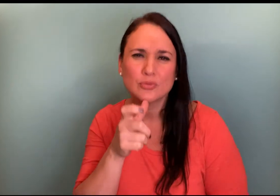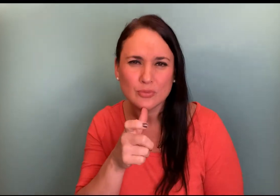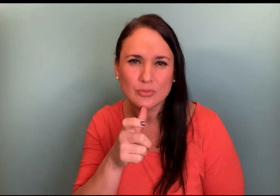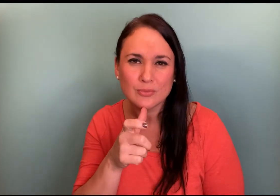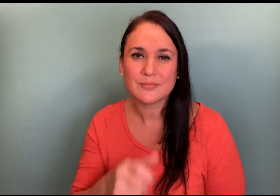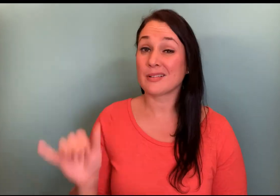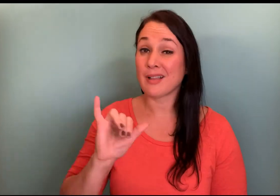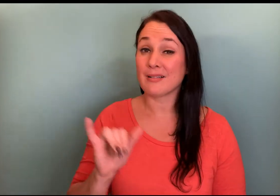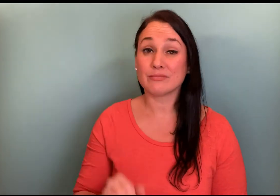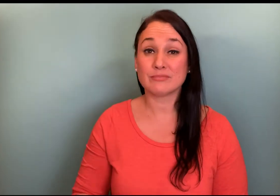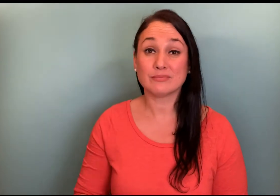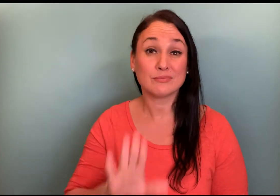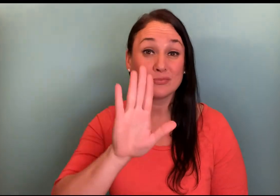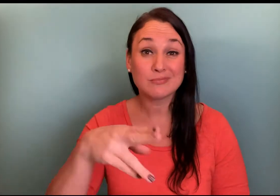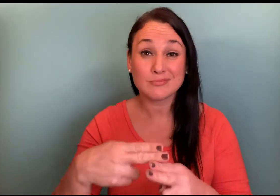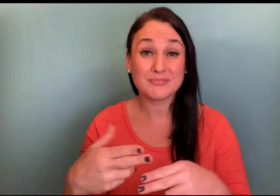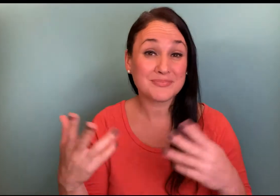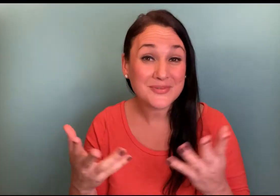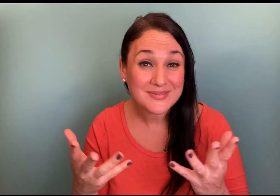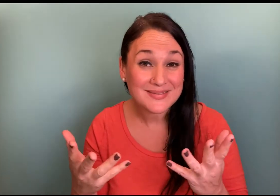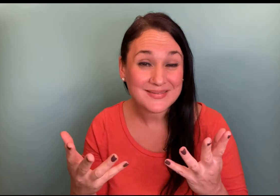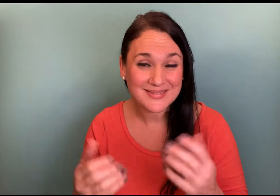be book who. Your name what?